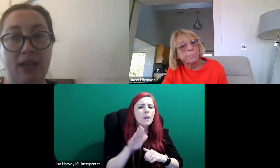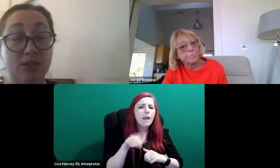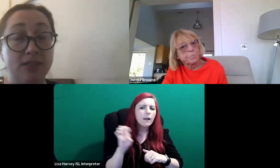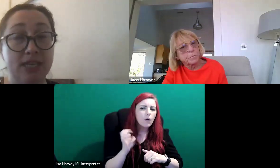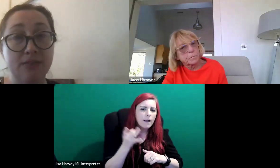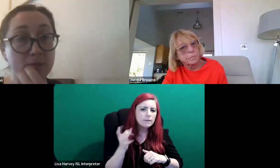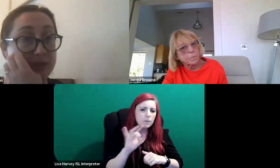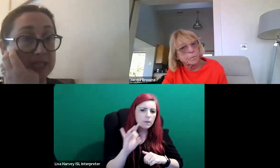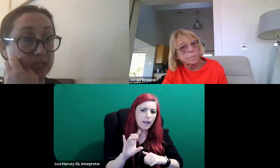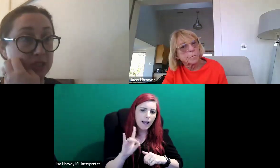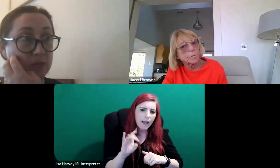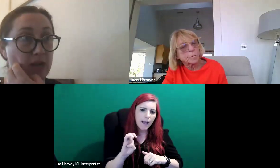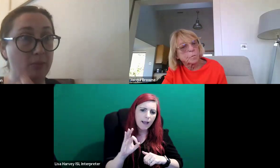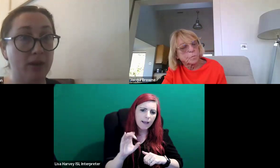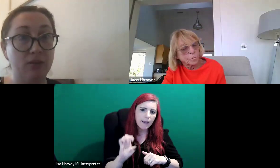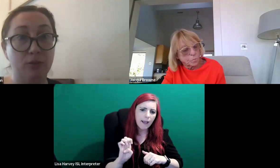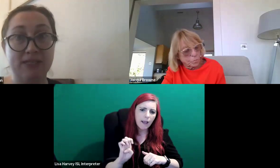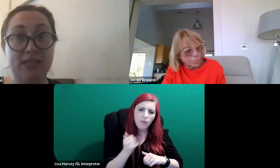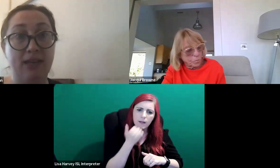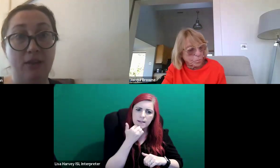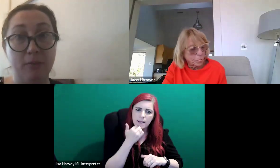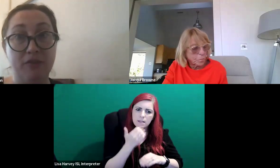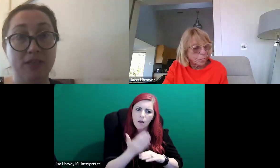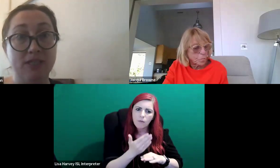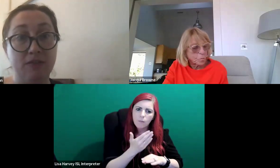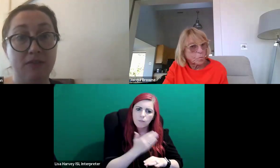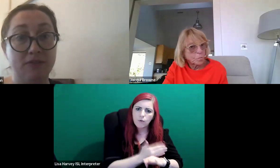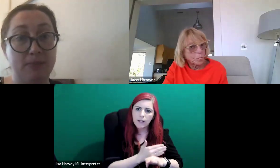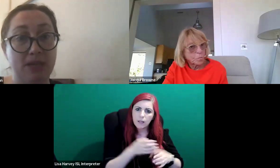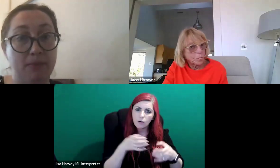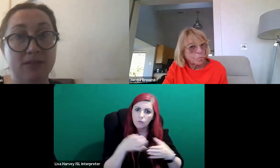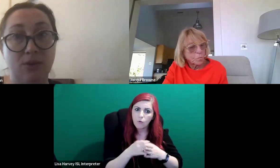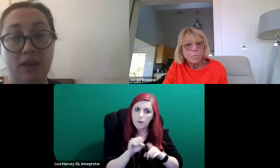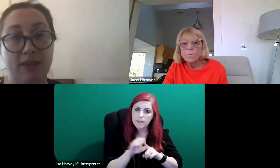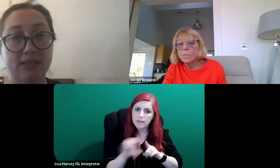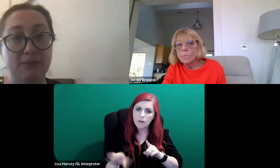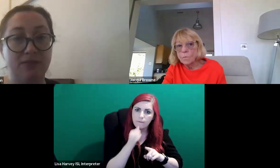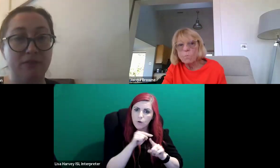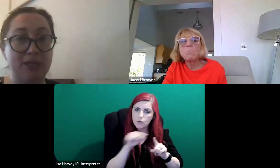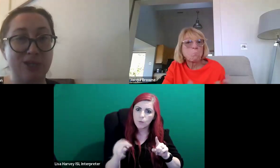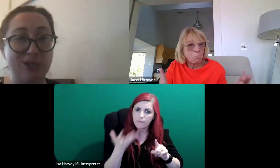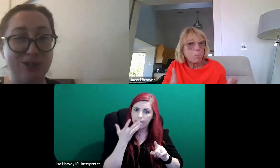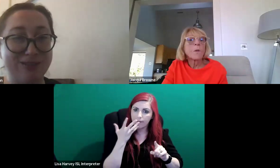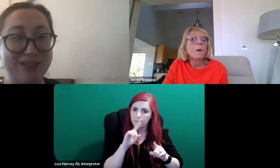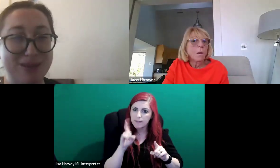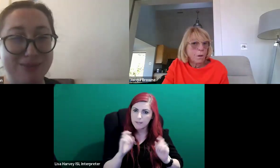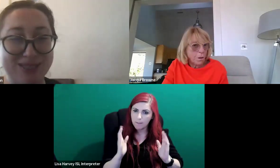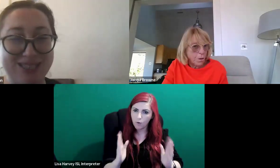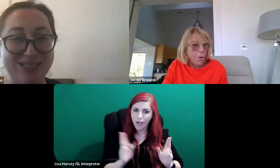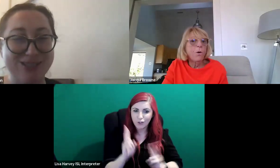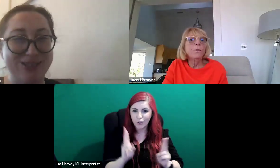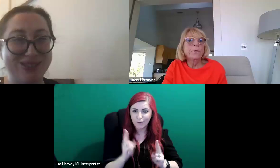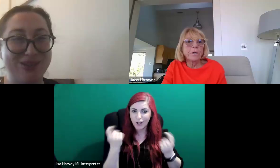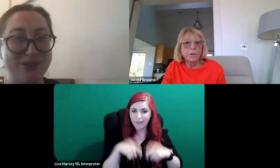wonder if Hege, so the dates of the pre-sessional working group are set now from the 1st to the 5th of September. So that's a piece of information I should have given in the